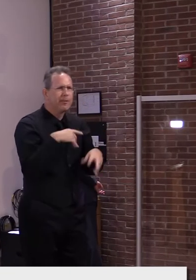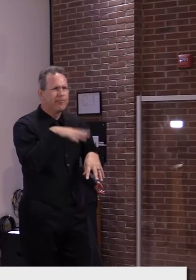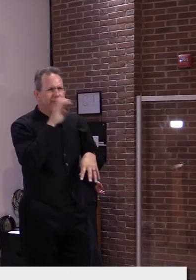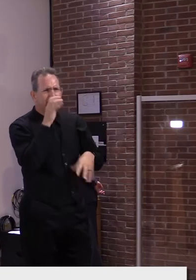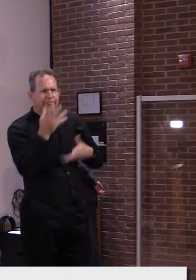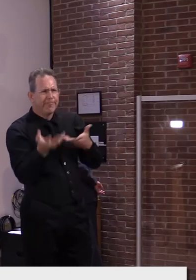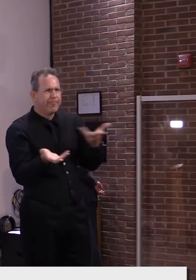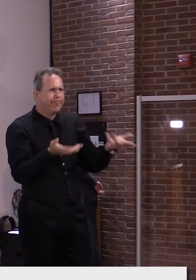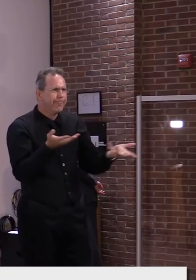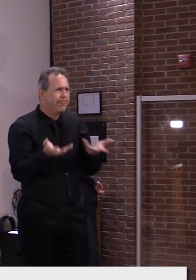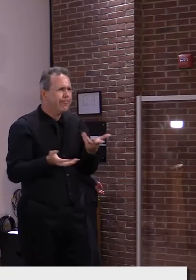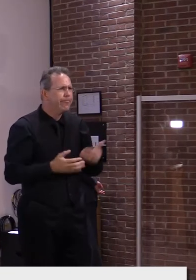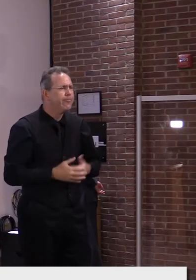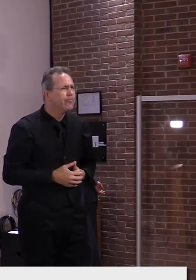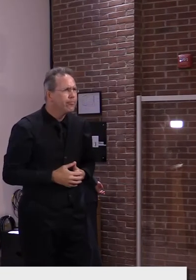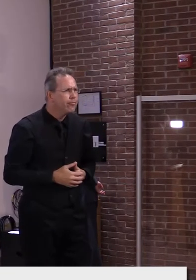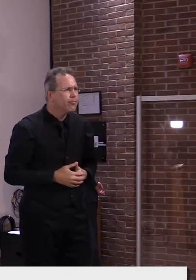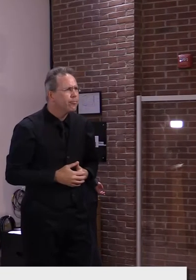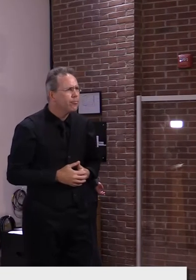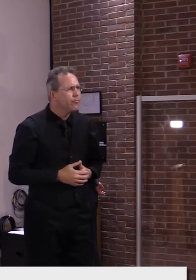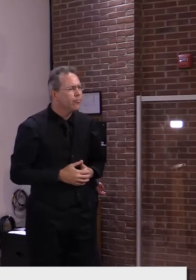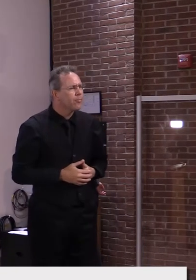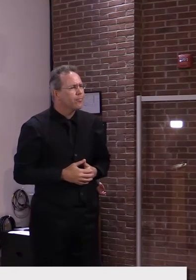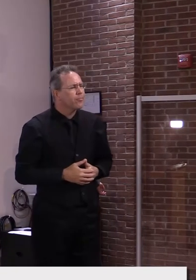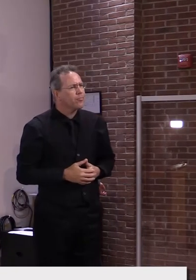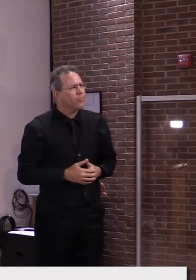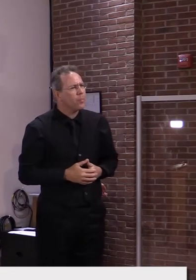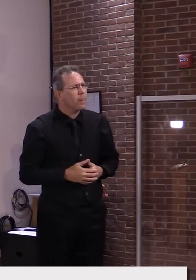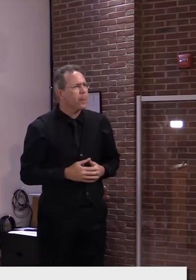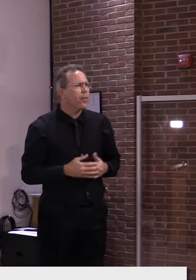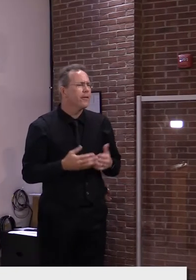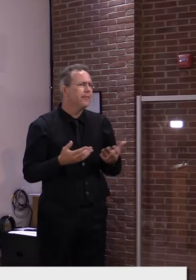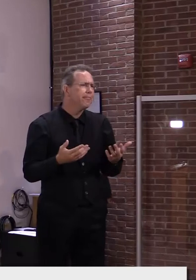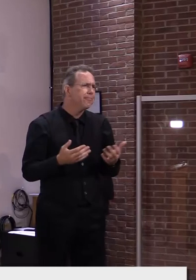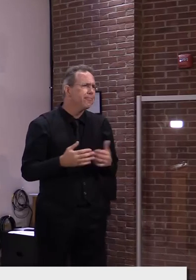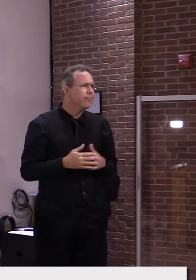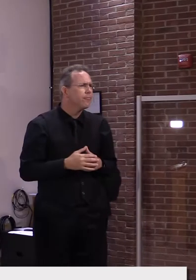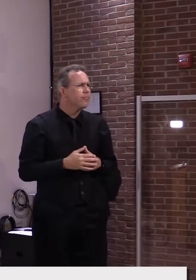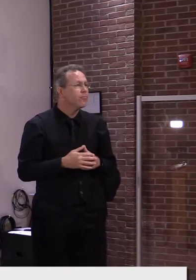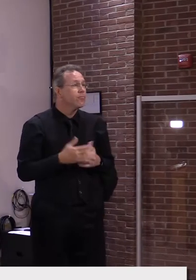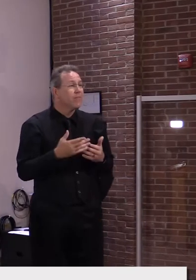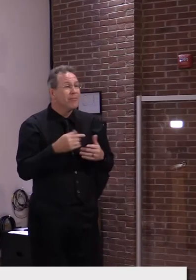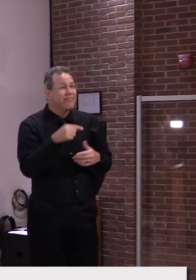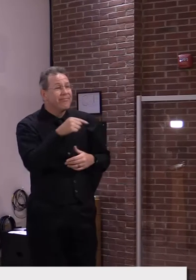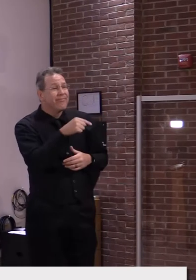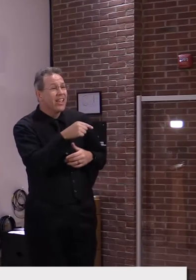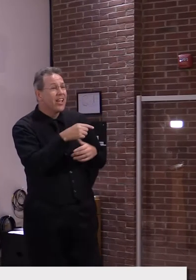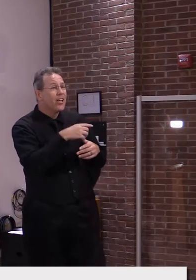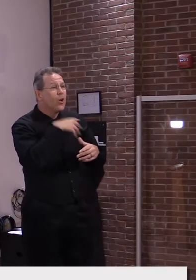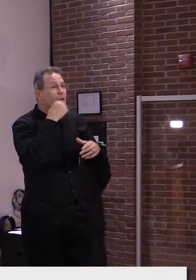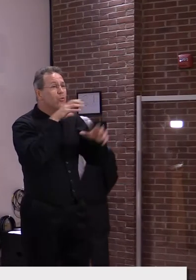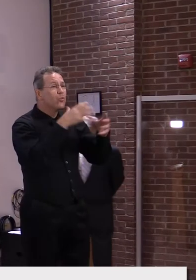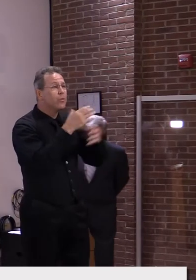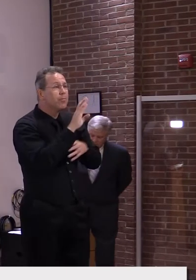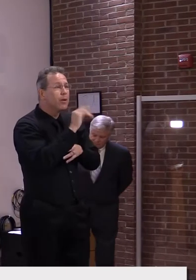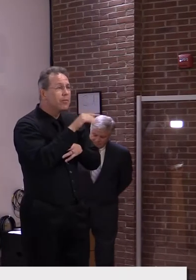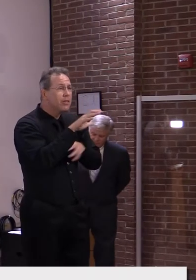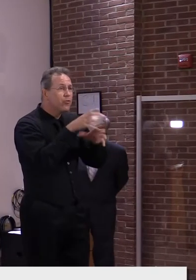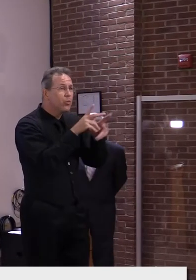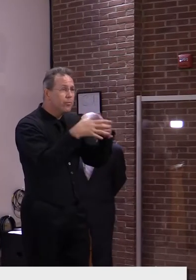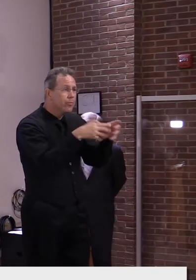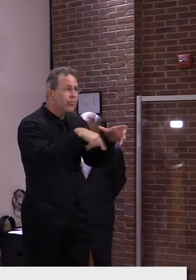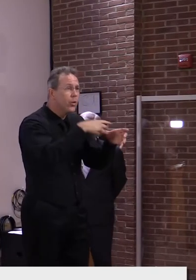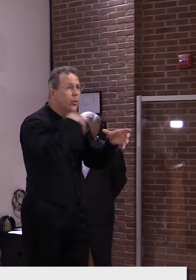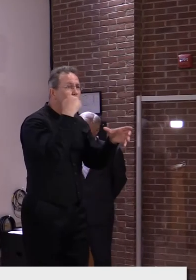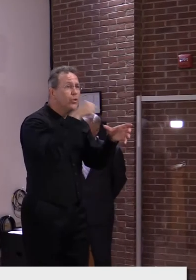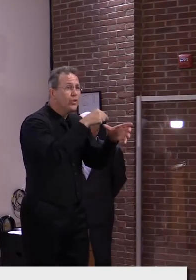from feelings that those who are in the oldest population in the BIPOC communities have the